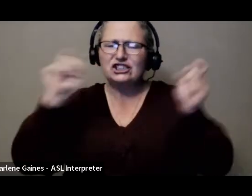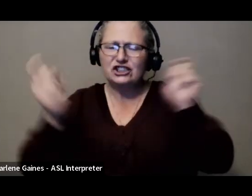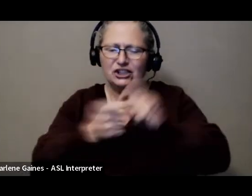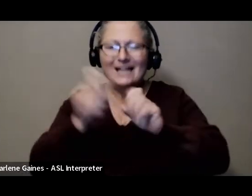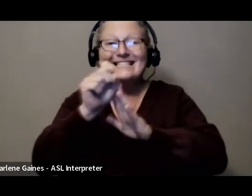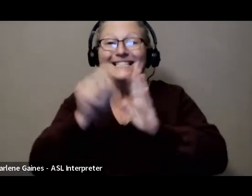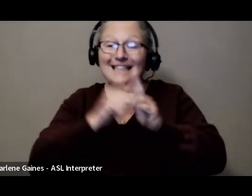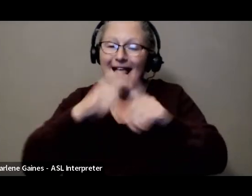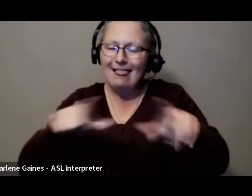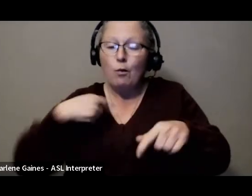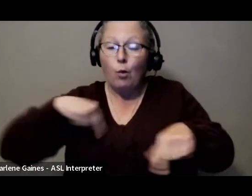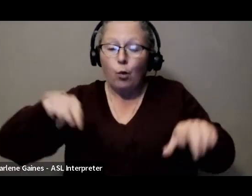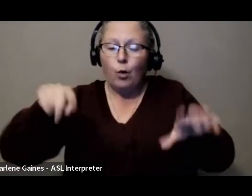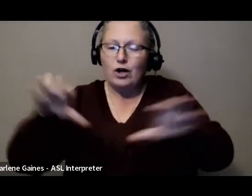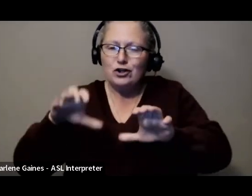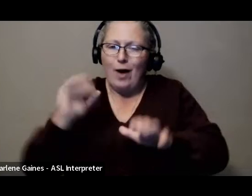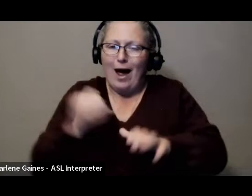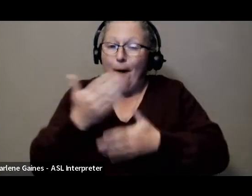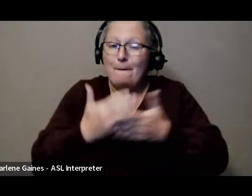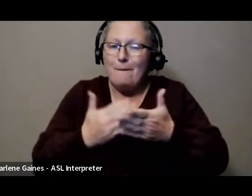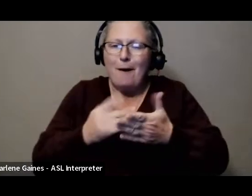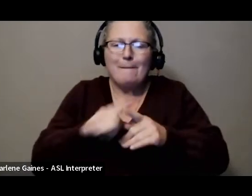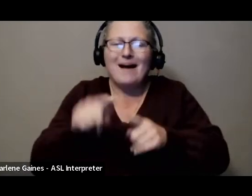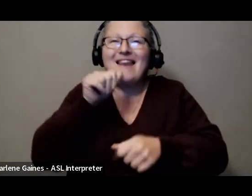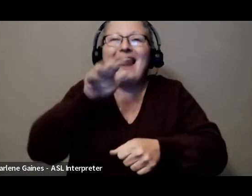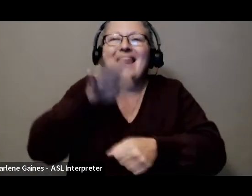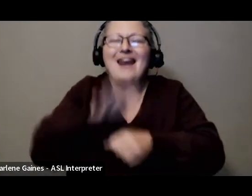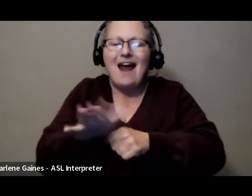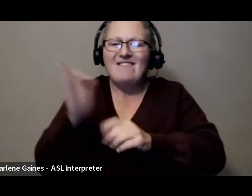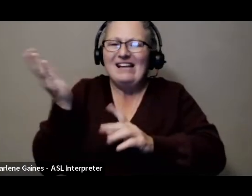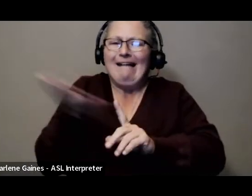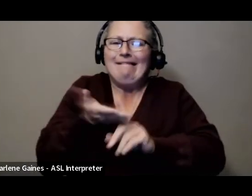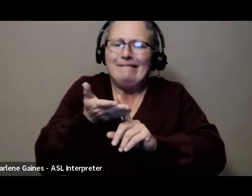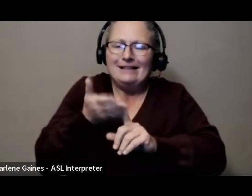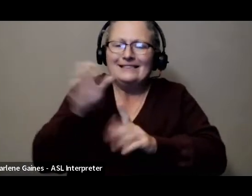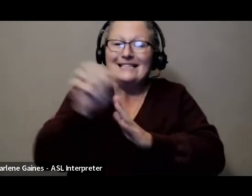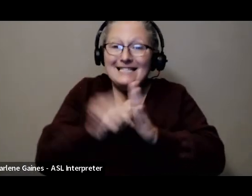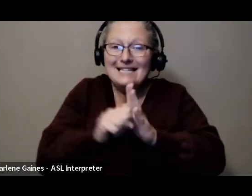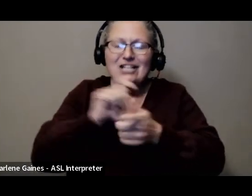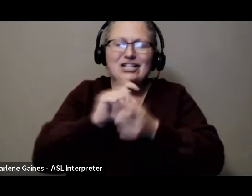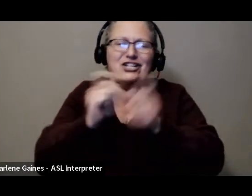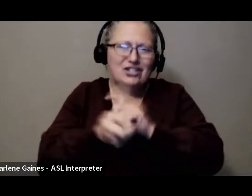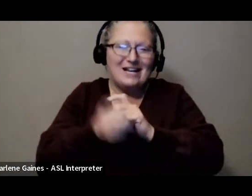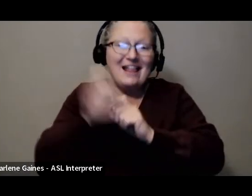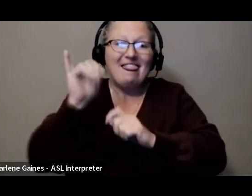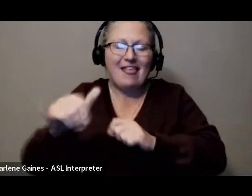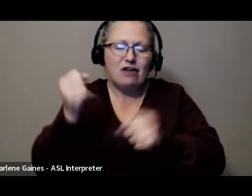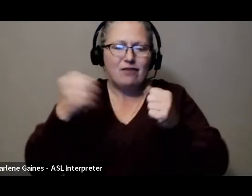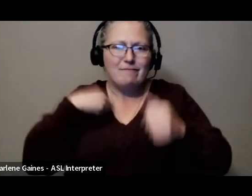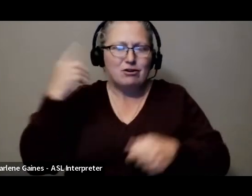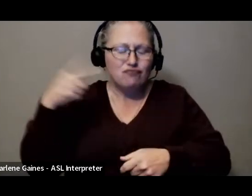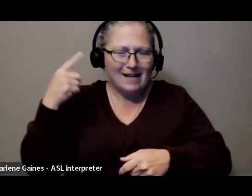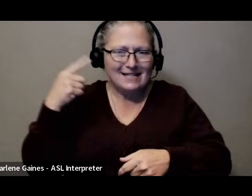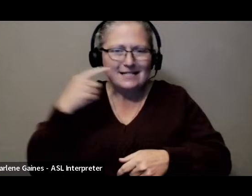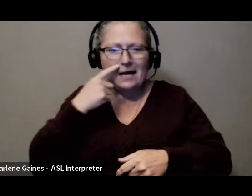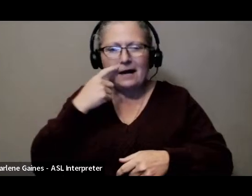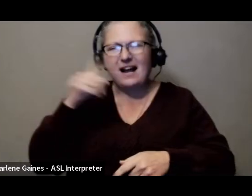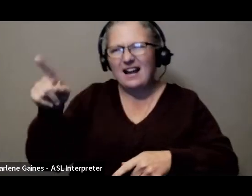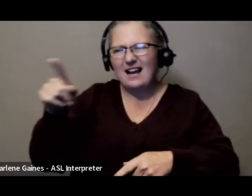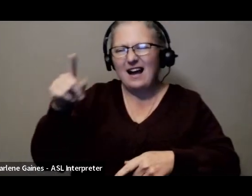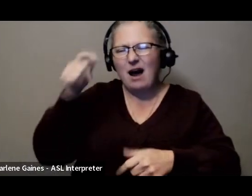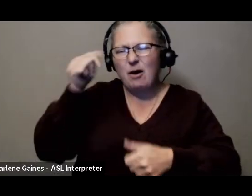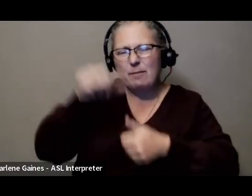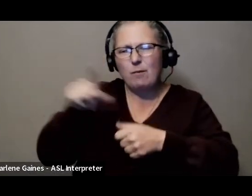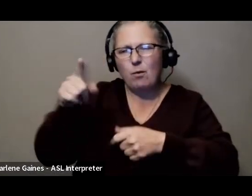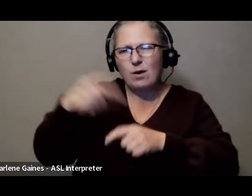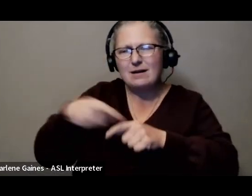we are doing what we need to do, but we're not doing enough to convince the state to do it differently. You're absolutely And right. that's what's driving me crazy. And Trustee Land, I think one time you said, if